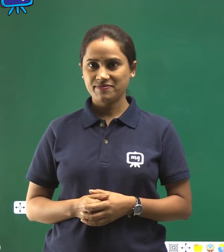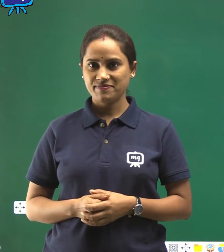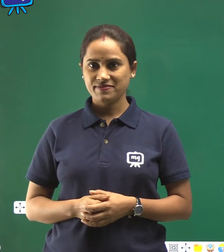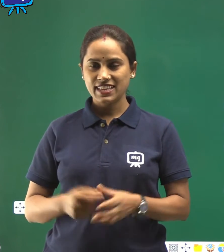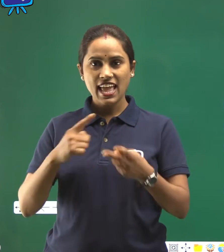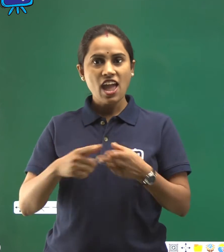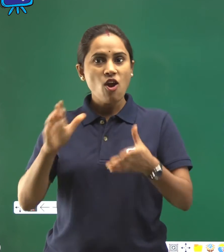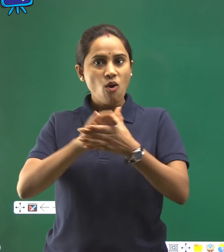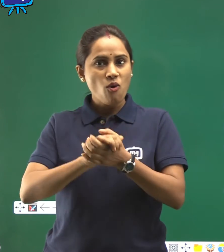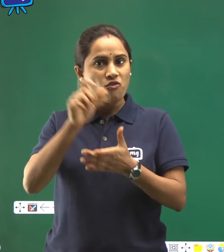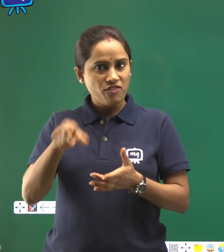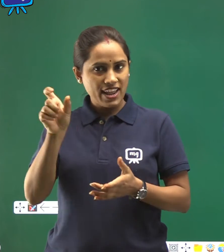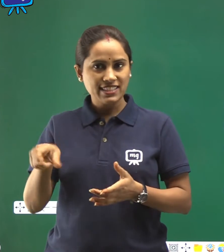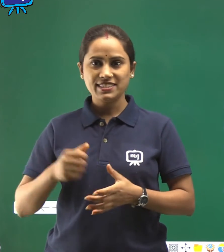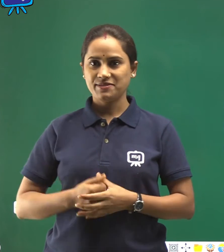friends